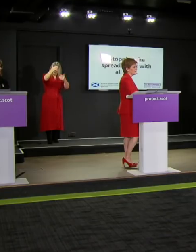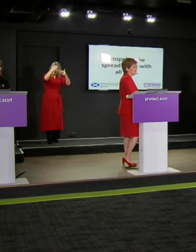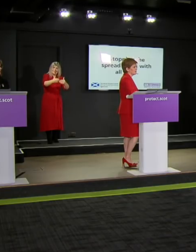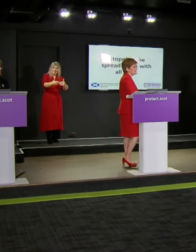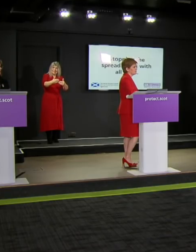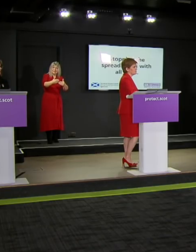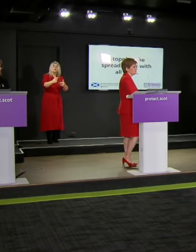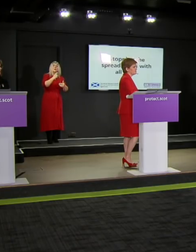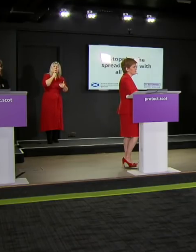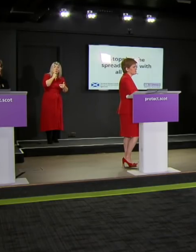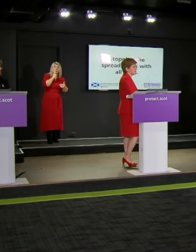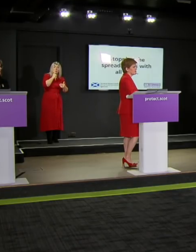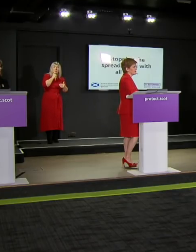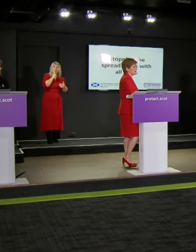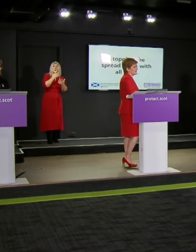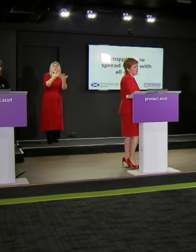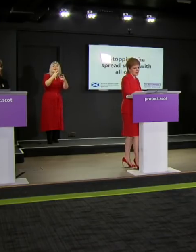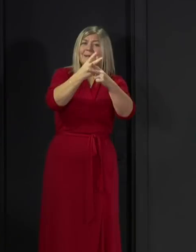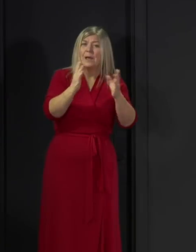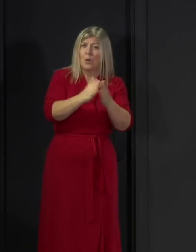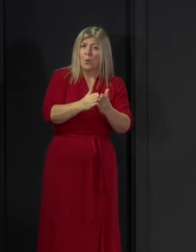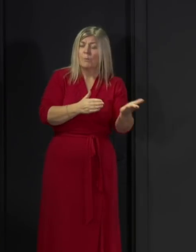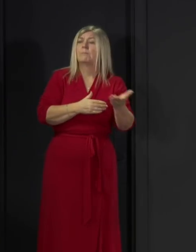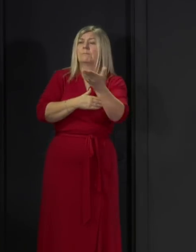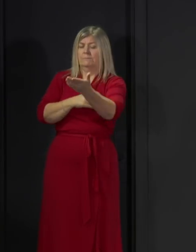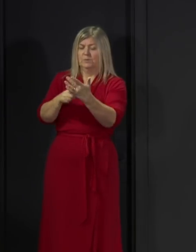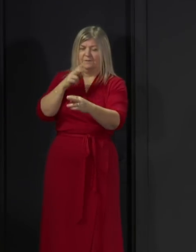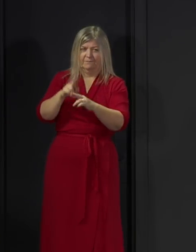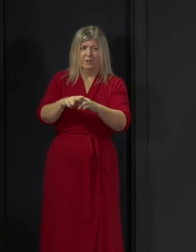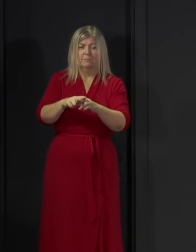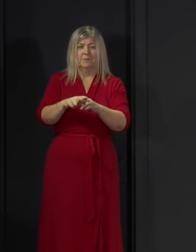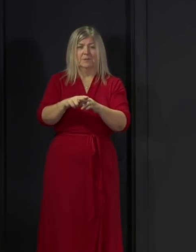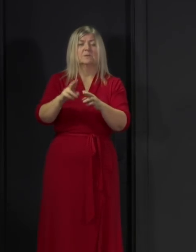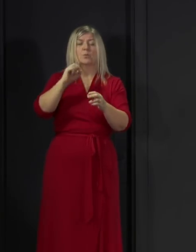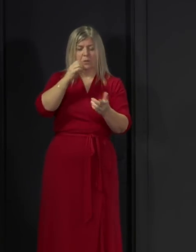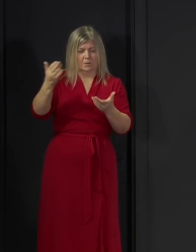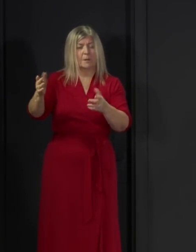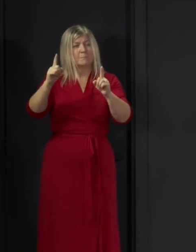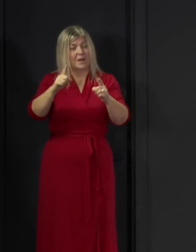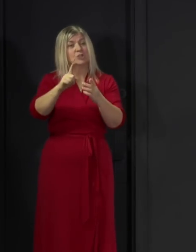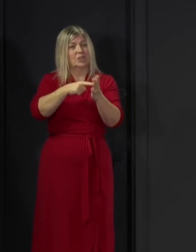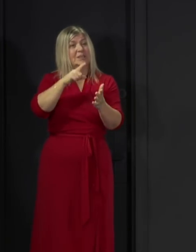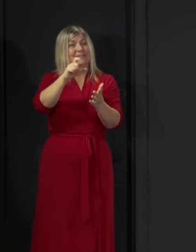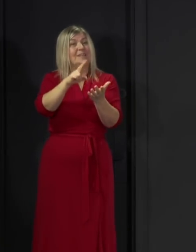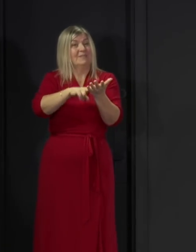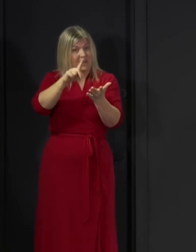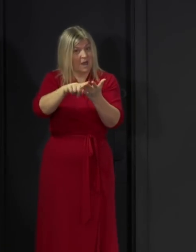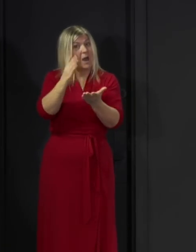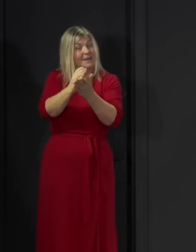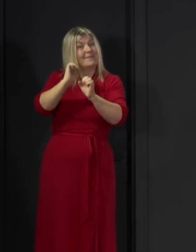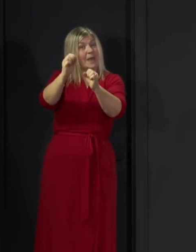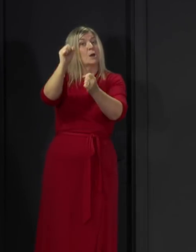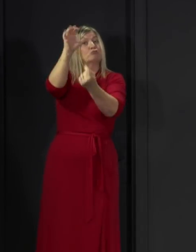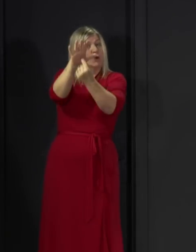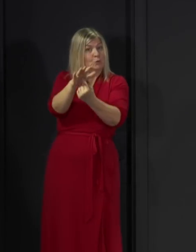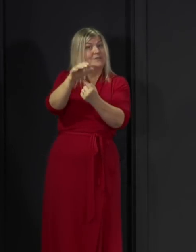how many of them will be care home residents? I'll hand over to the Health Secretary, but we are following the JCVI prioritisation list as far